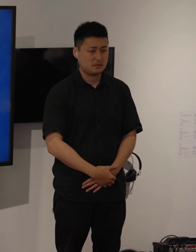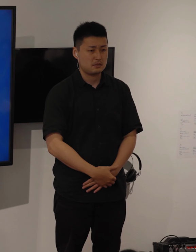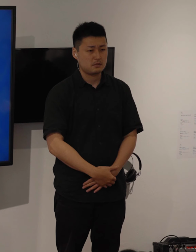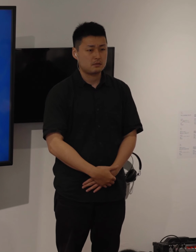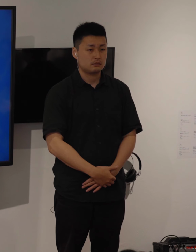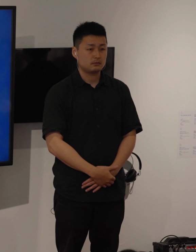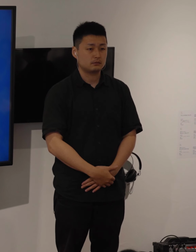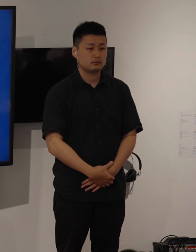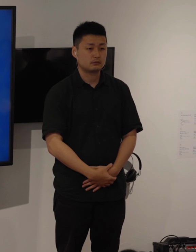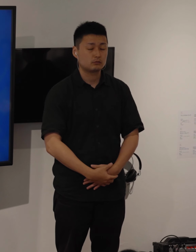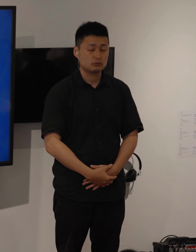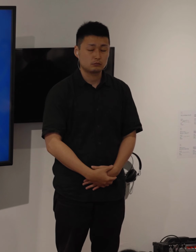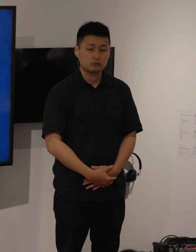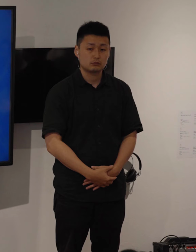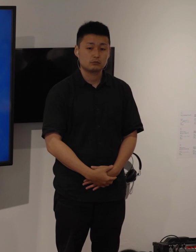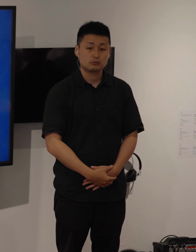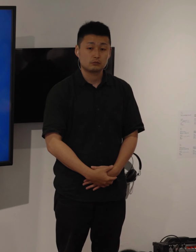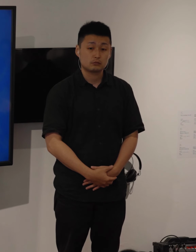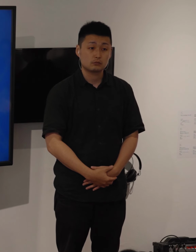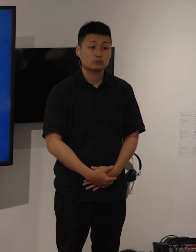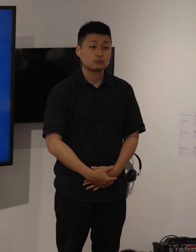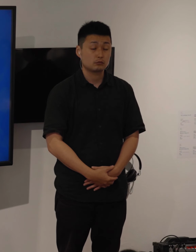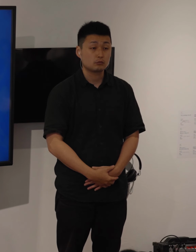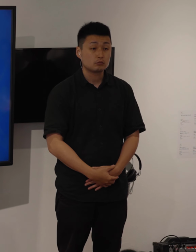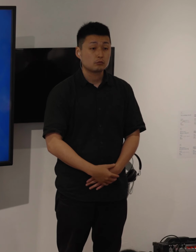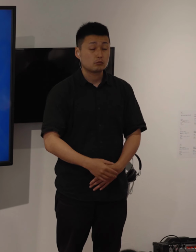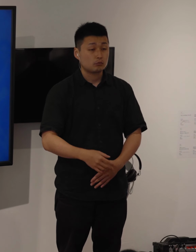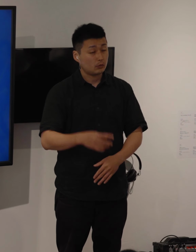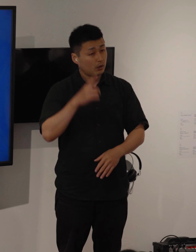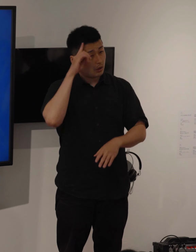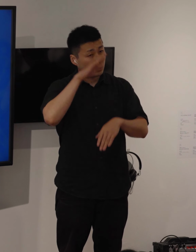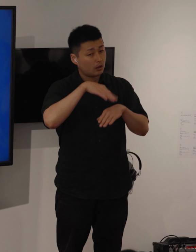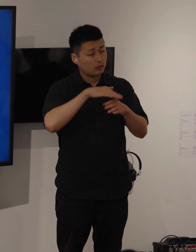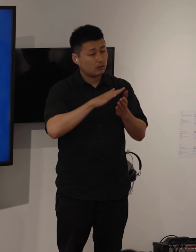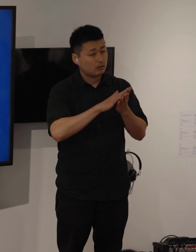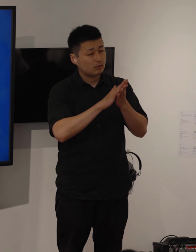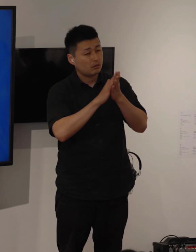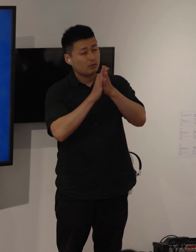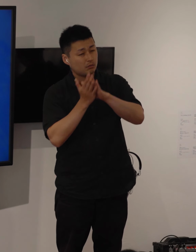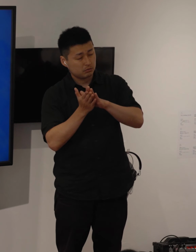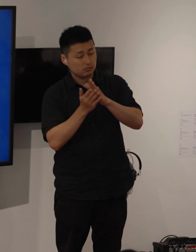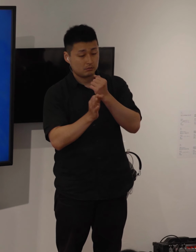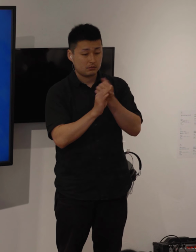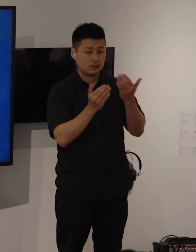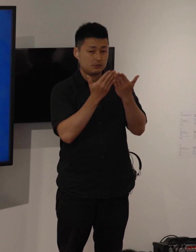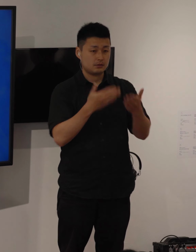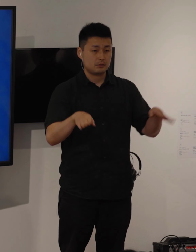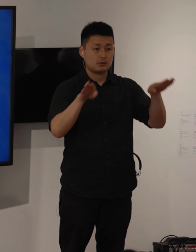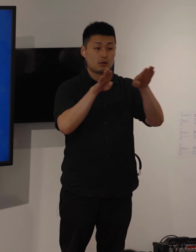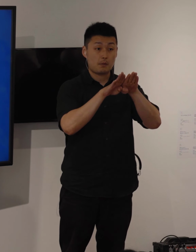But things are changing a little bit in terms of what's programmed in museums. This was a beautiful show last year